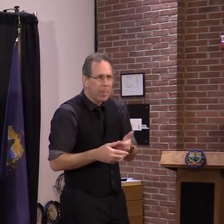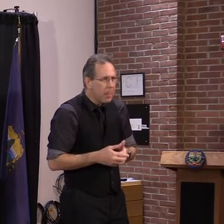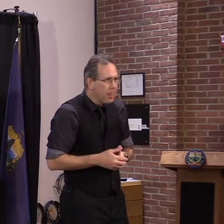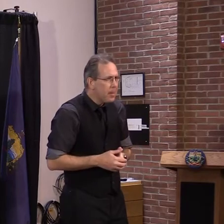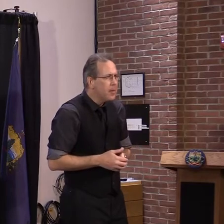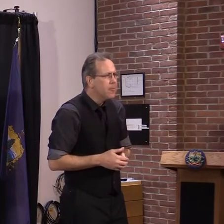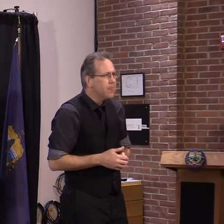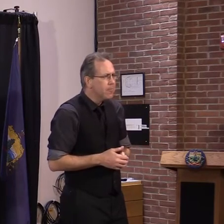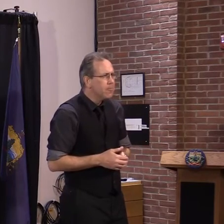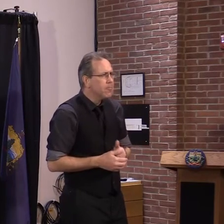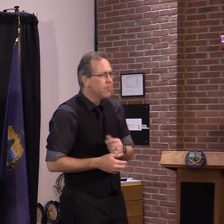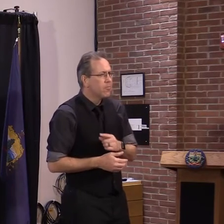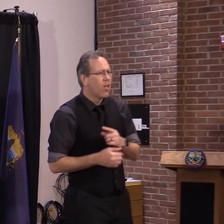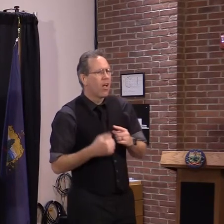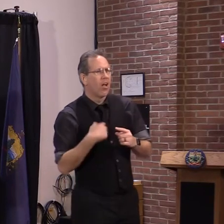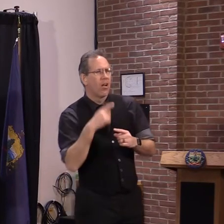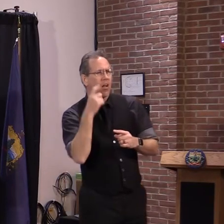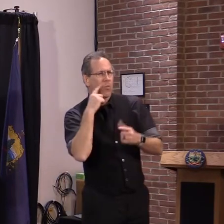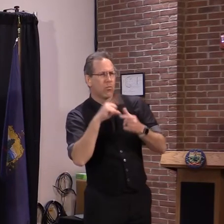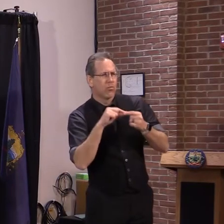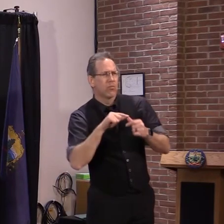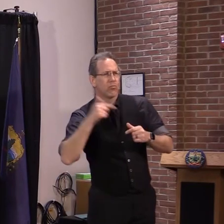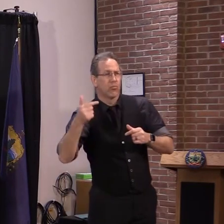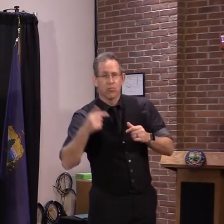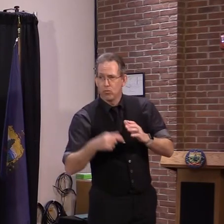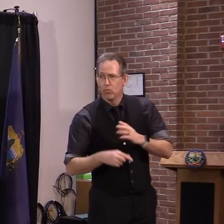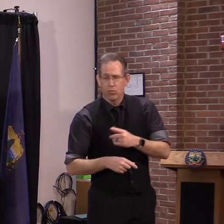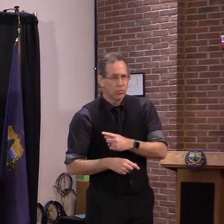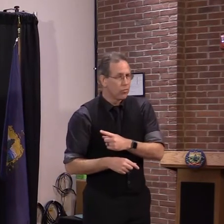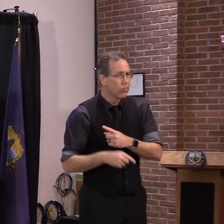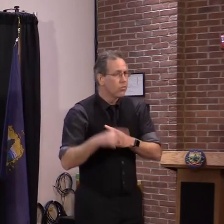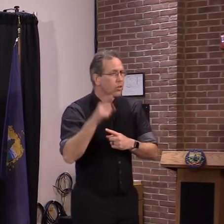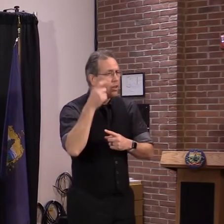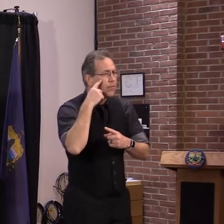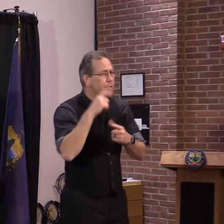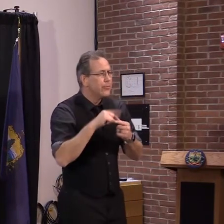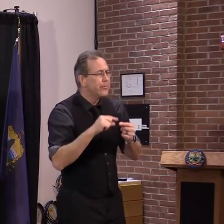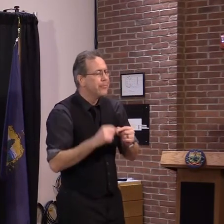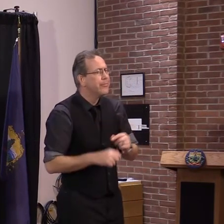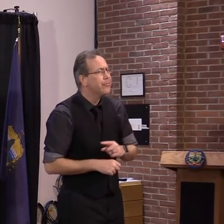I'll make a few comments on that and let others add to that.